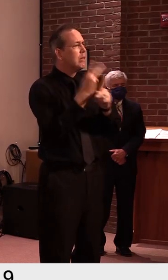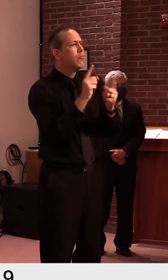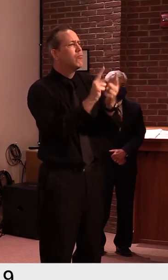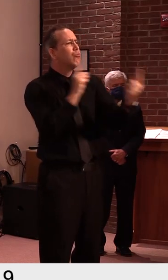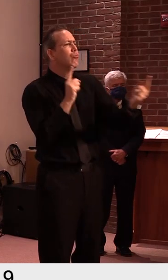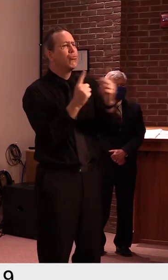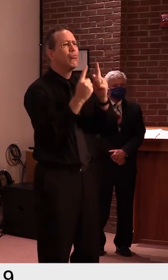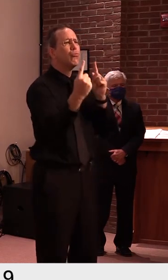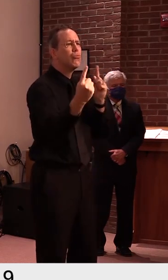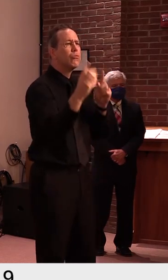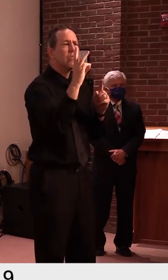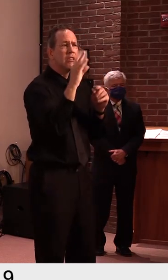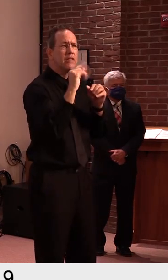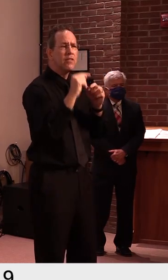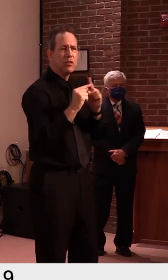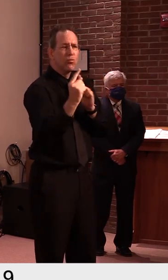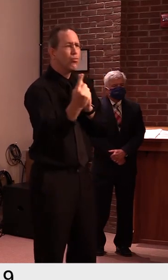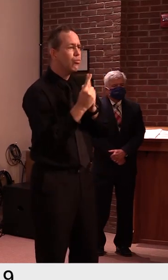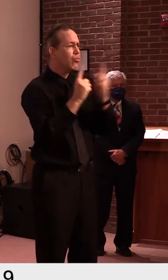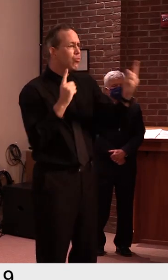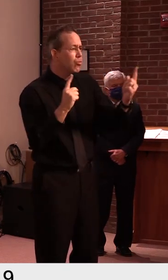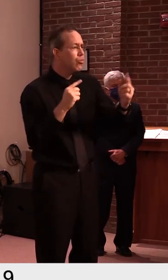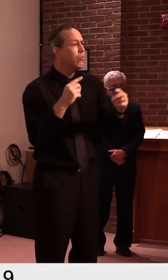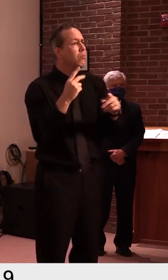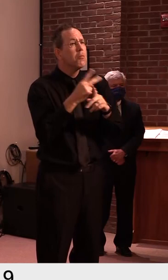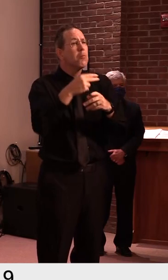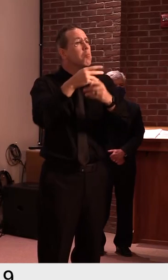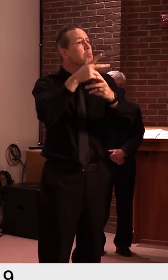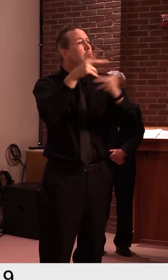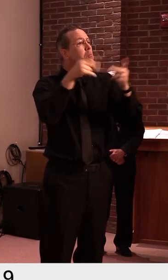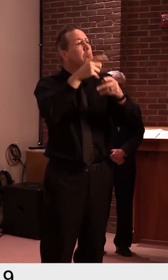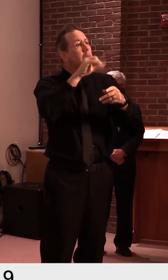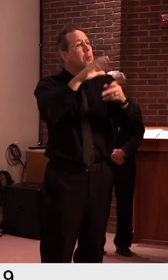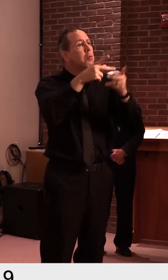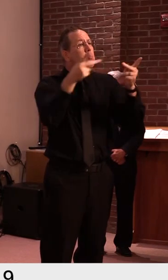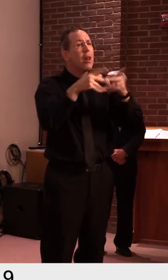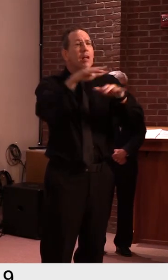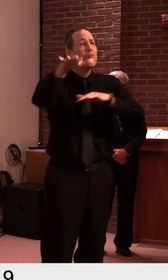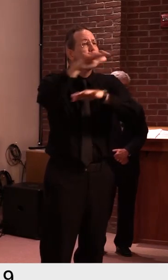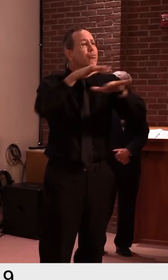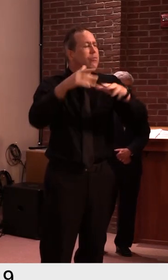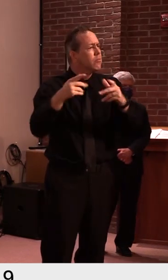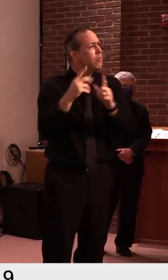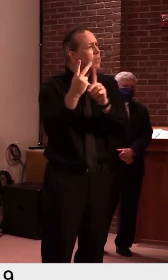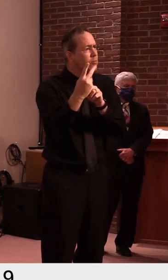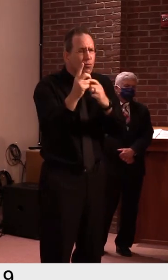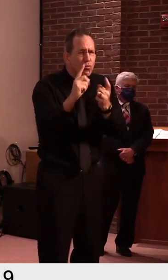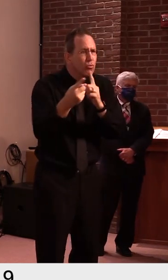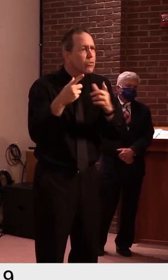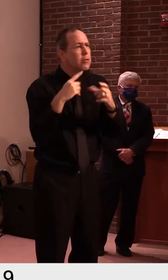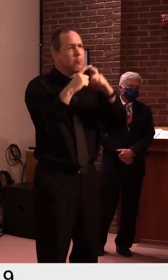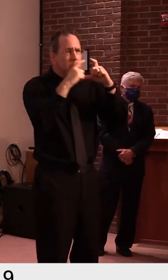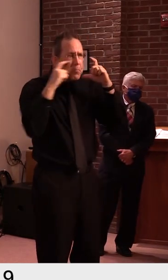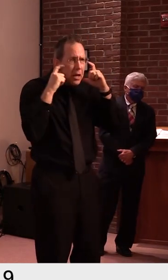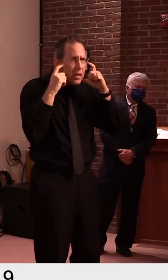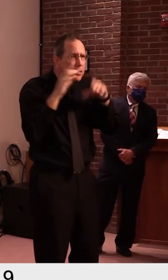a mask in public places. Wash your hands a lot, and stay home when